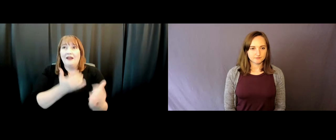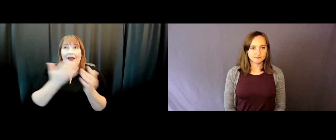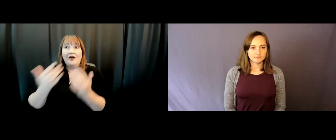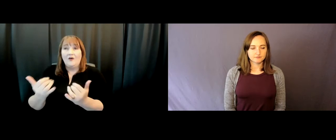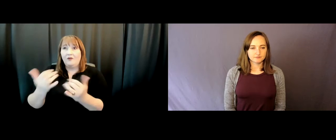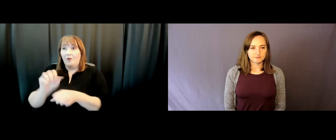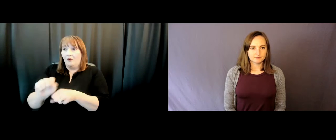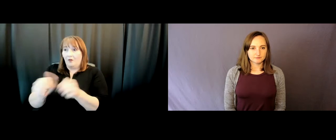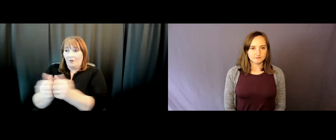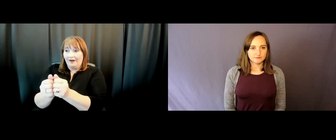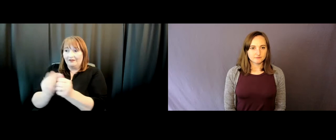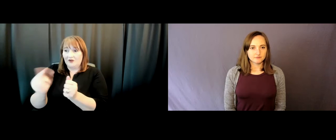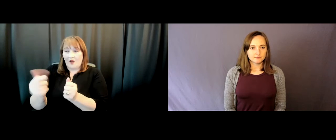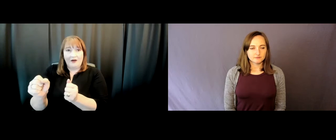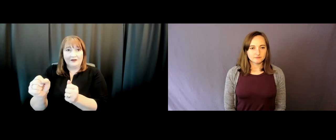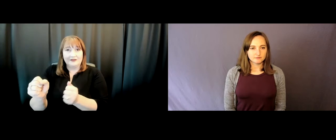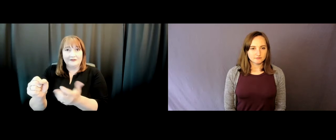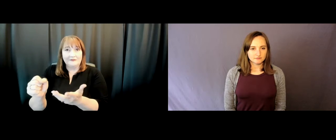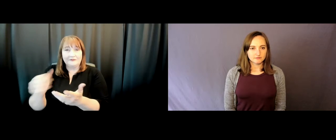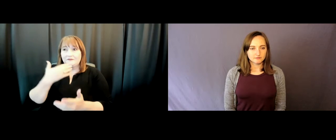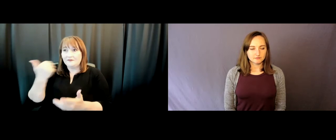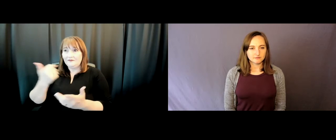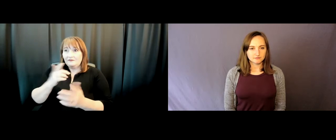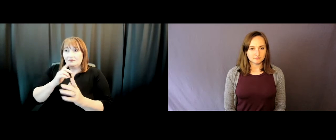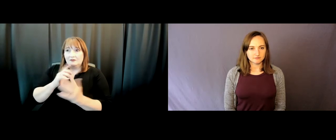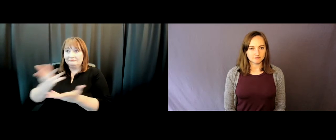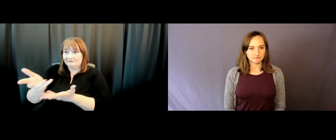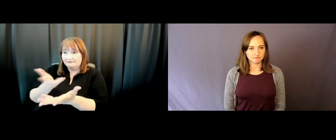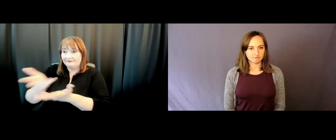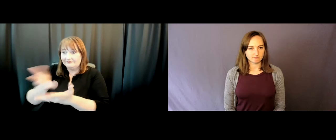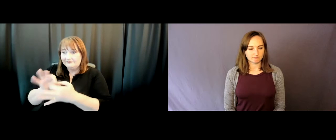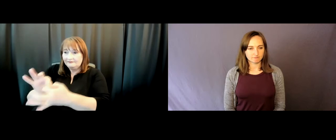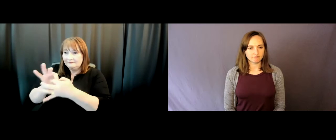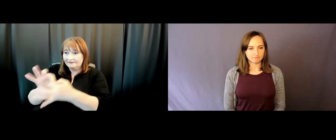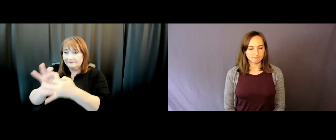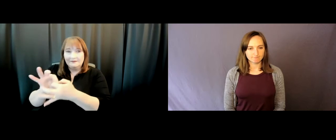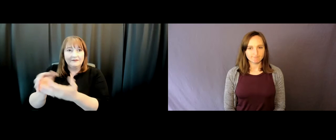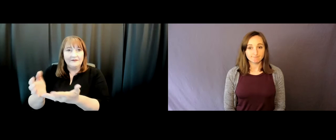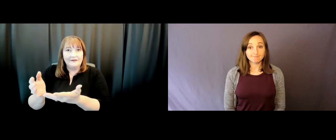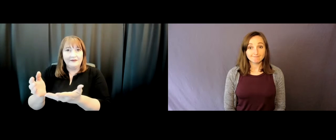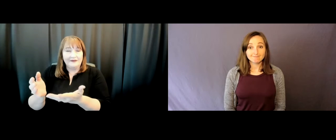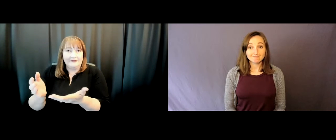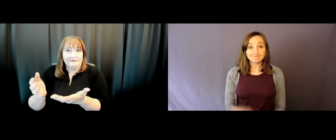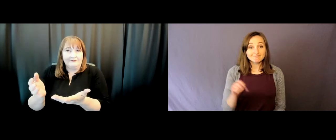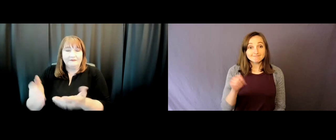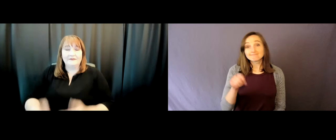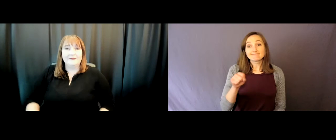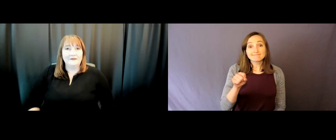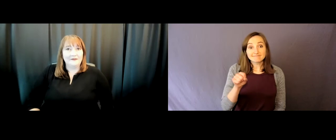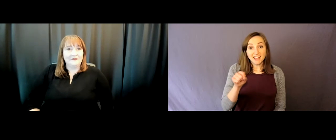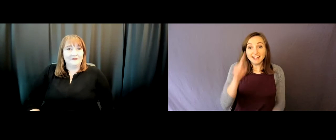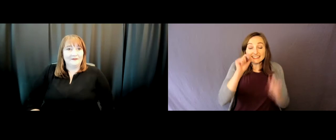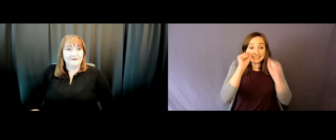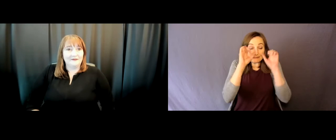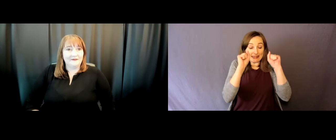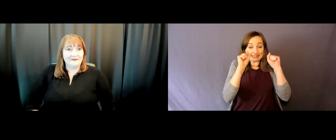and having a better response with them, a better connection with them. It's amazing. Yeah, I mean, it's amazing what